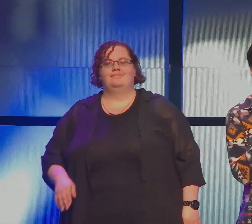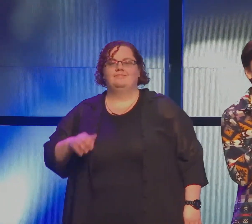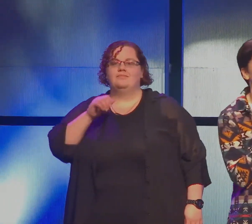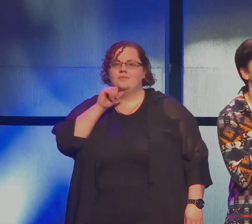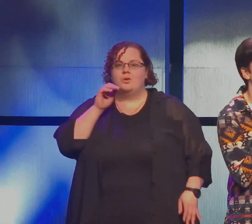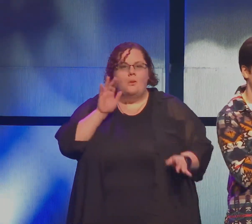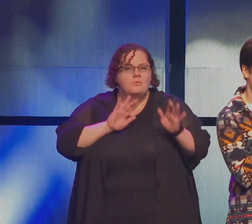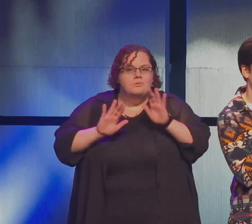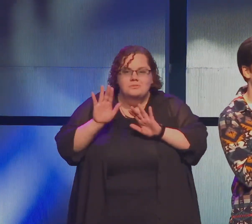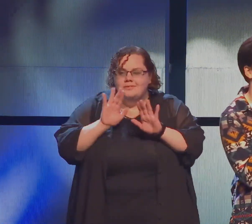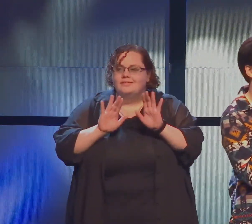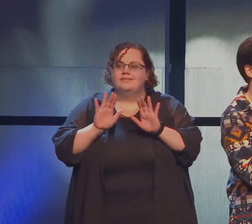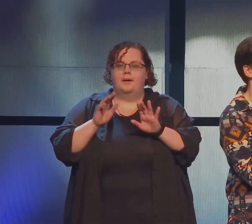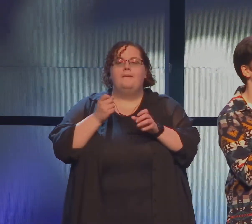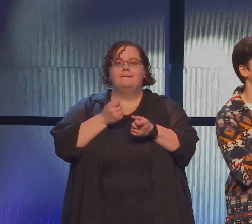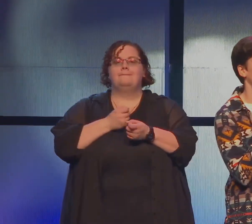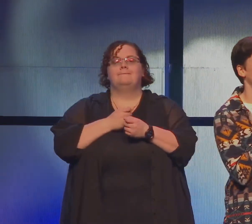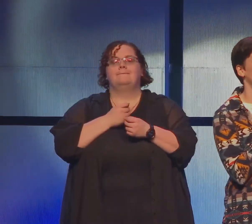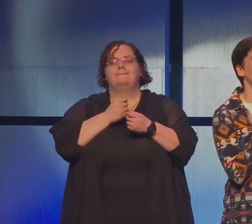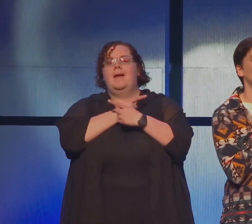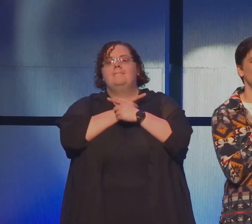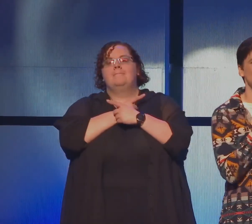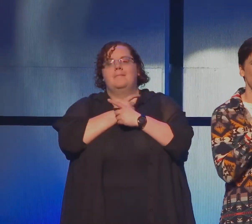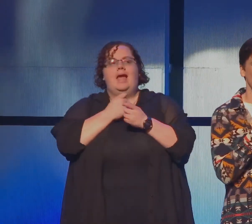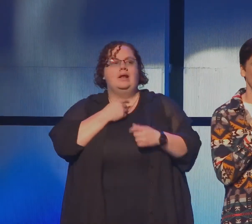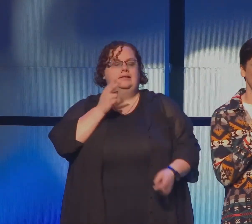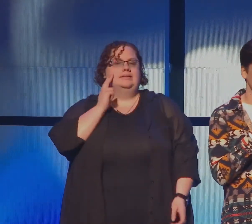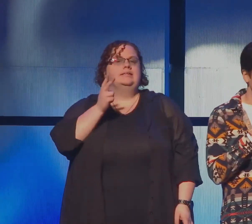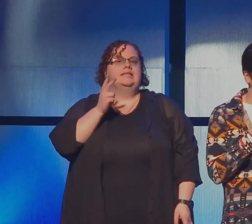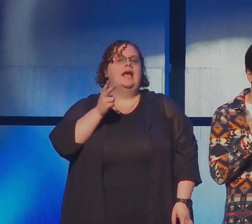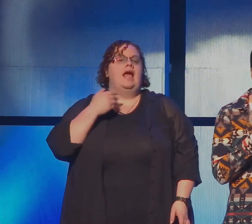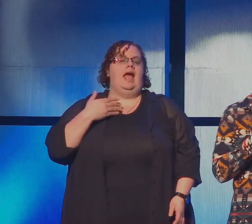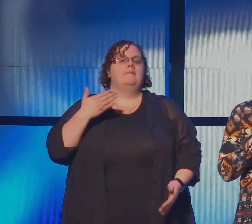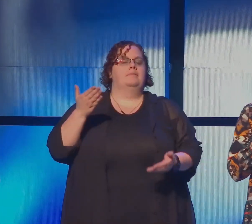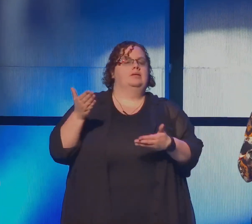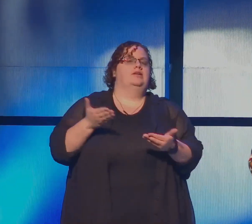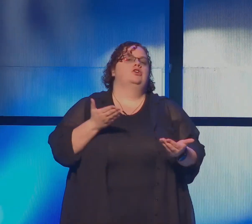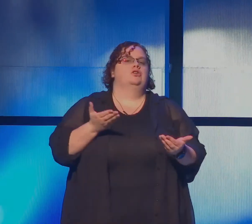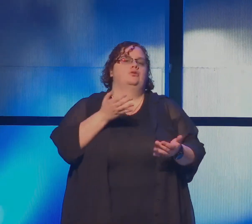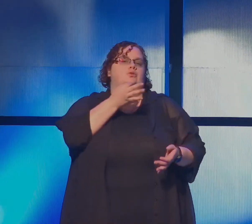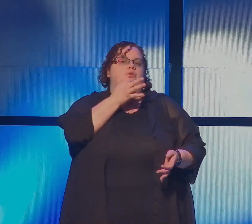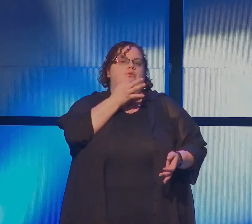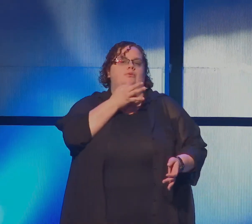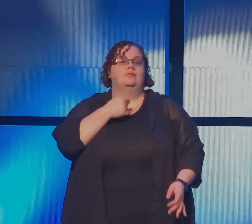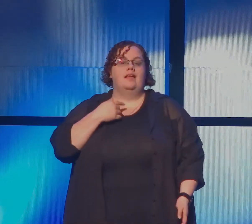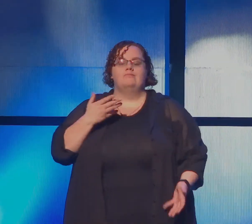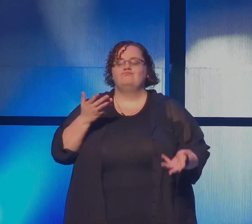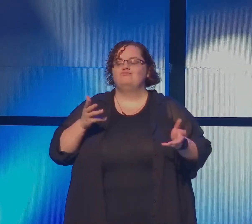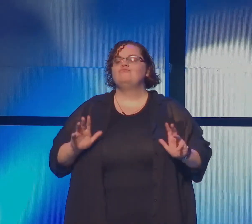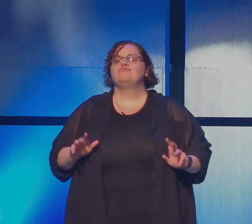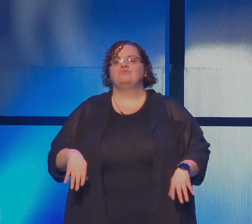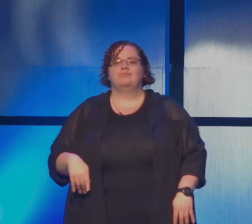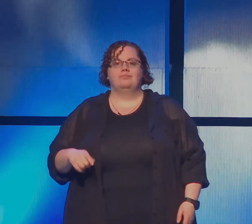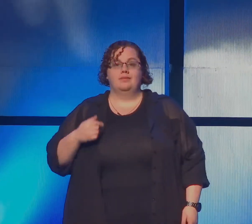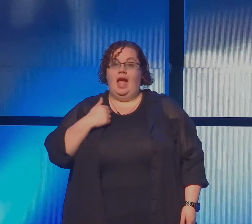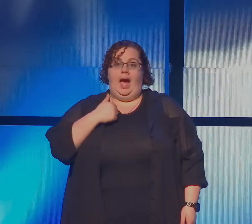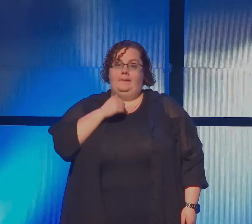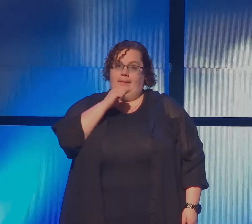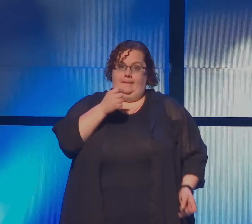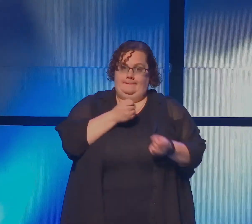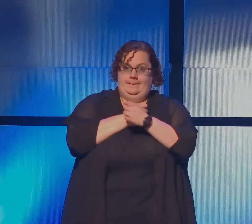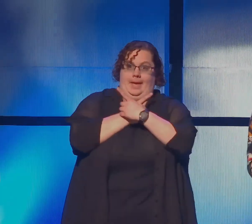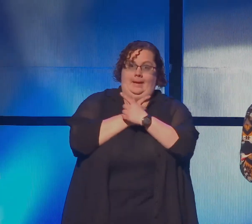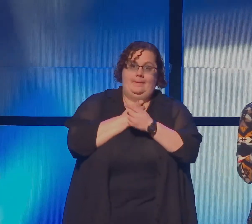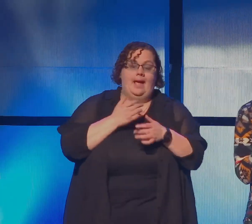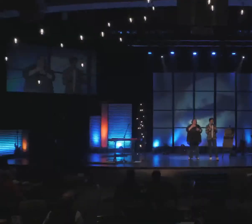Don't you worry. Batman will see that and be on his way. That should do it. That should do it. Well, hey, I am by no means Batman